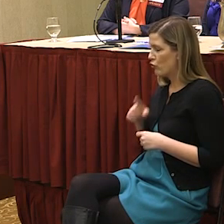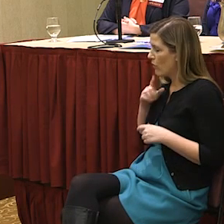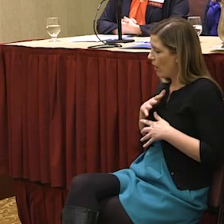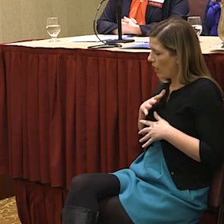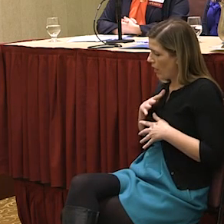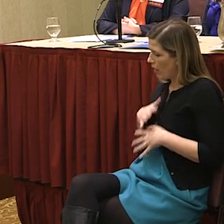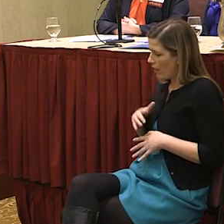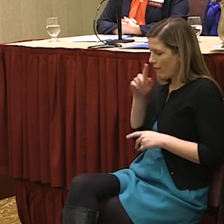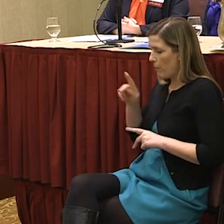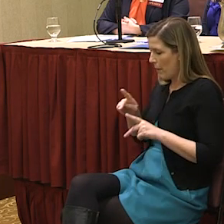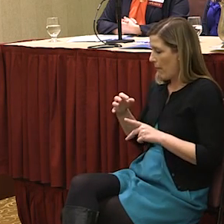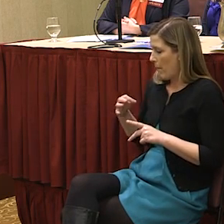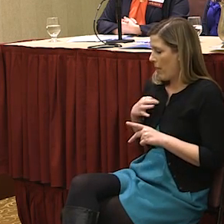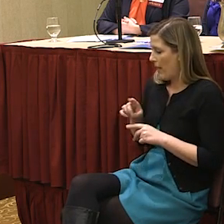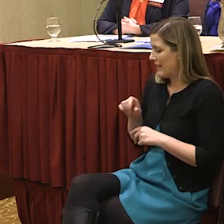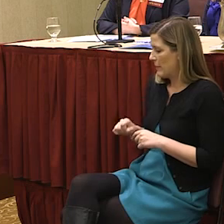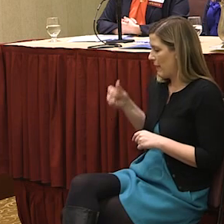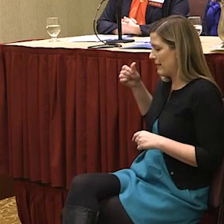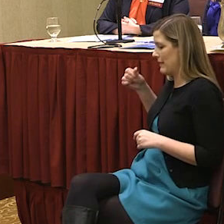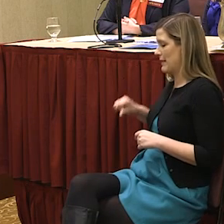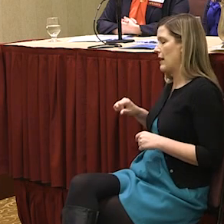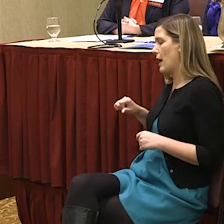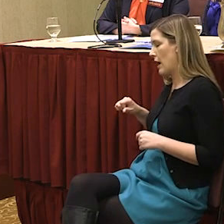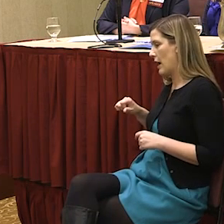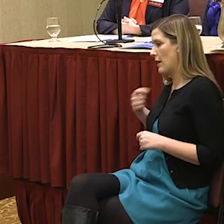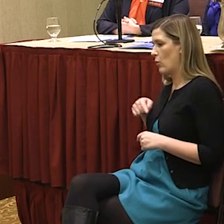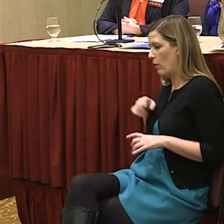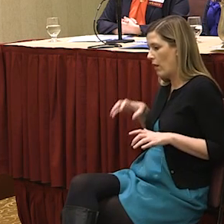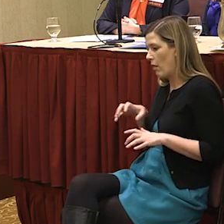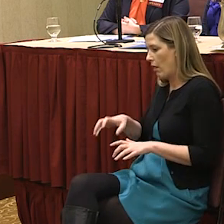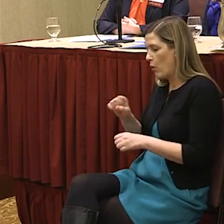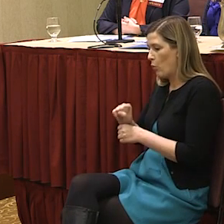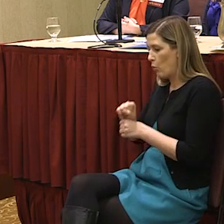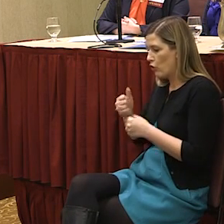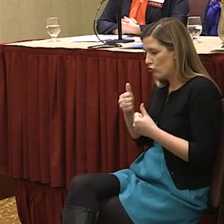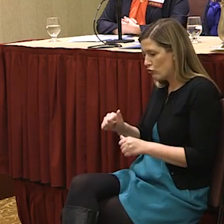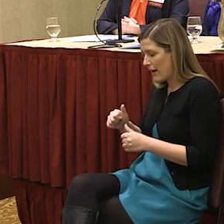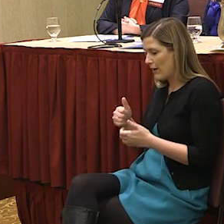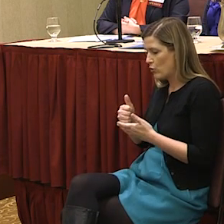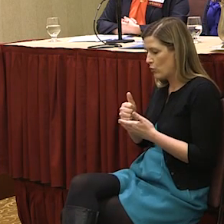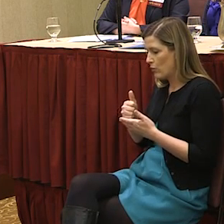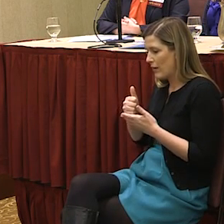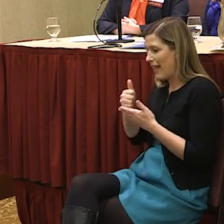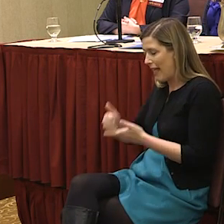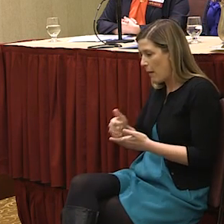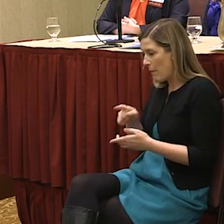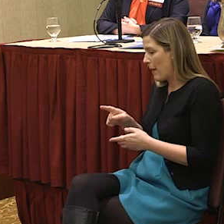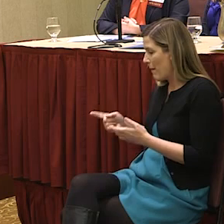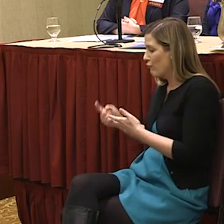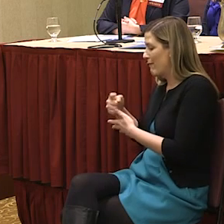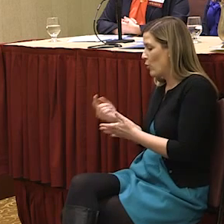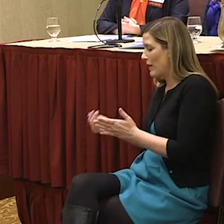discouraging it is for folks. They apply for disability, they get denied, and we're doing a lot of work to try to help people to at least get reviewed again, get their